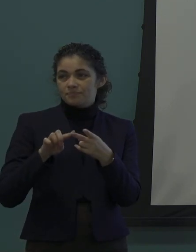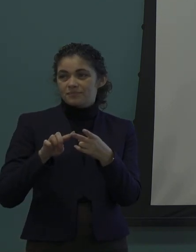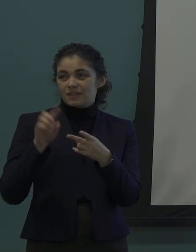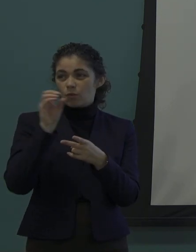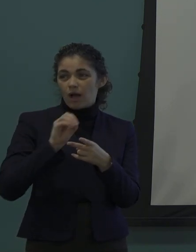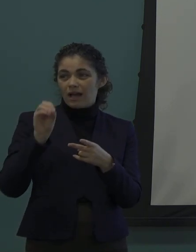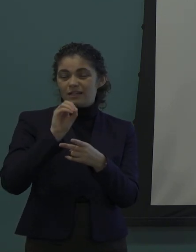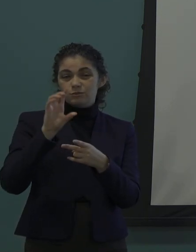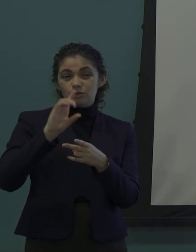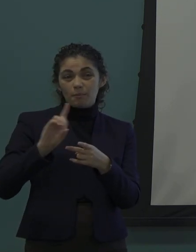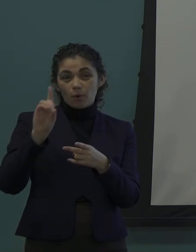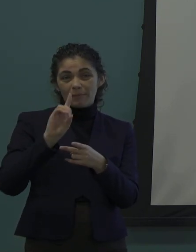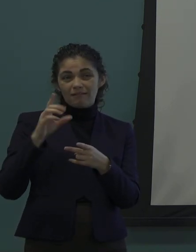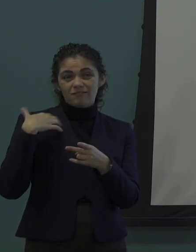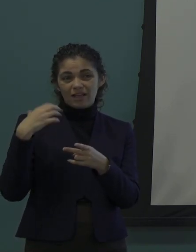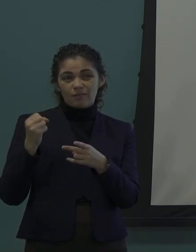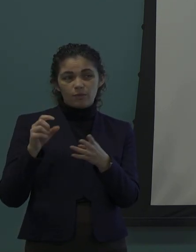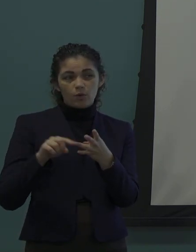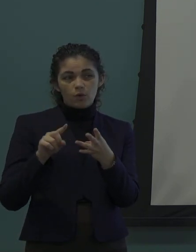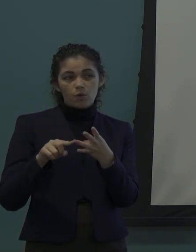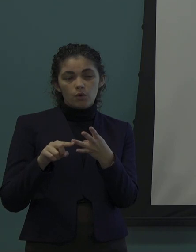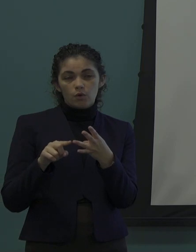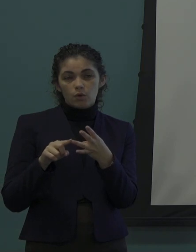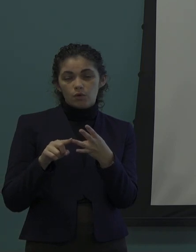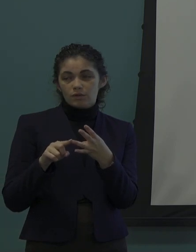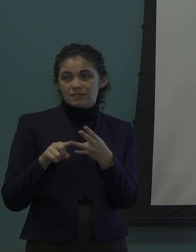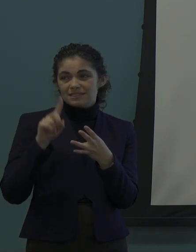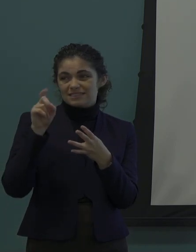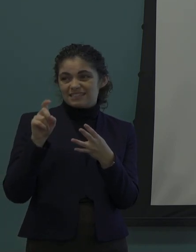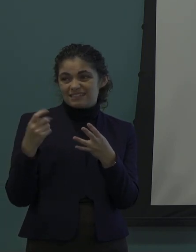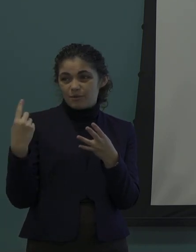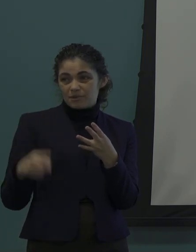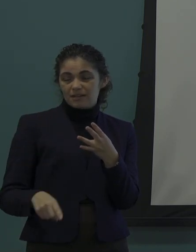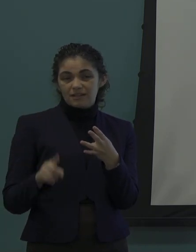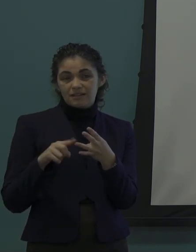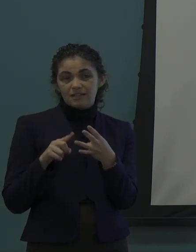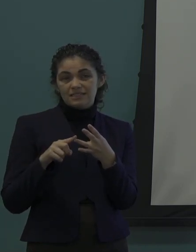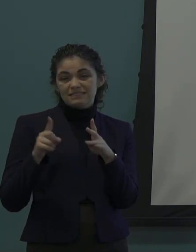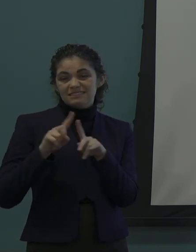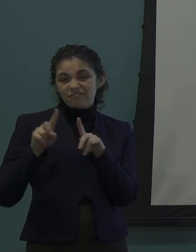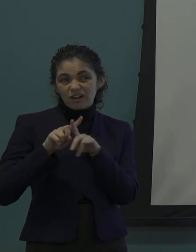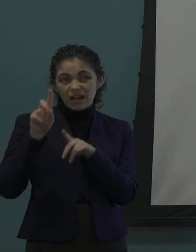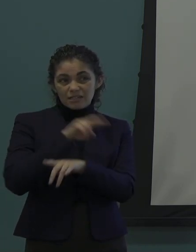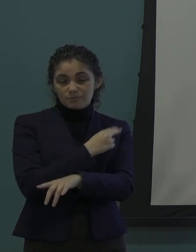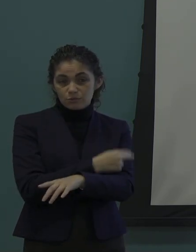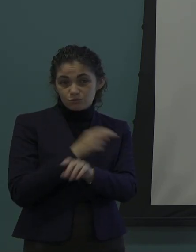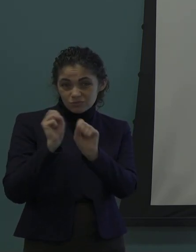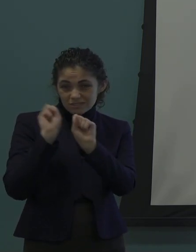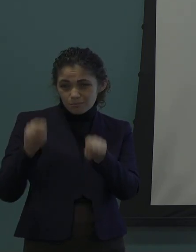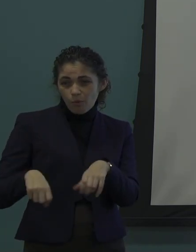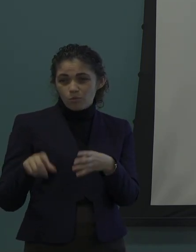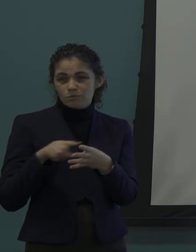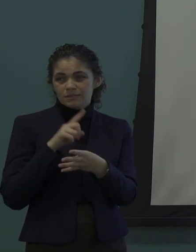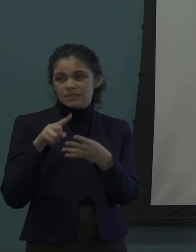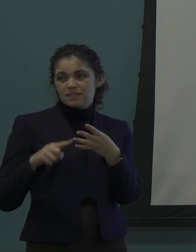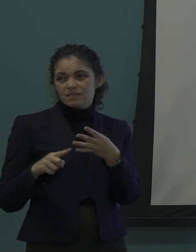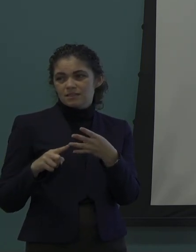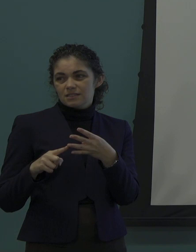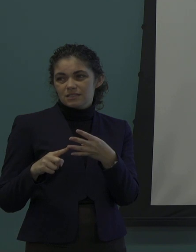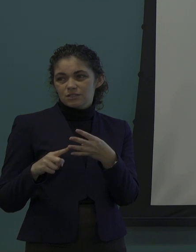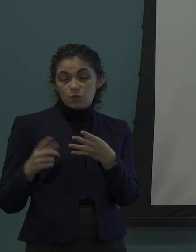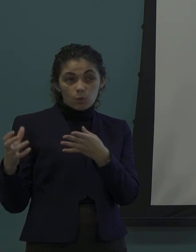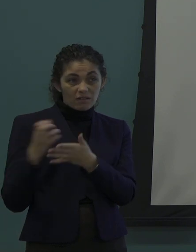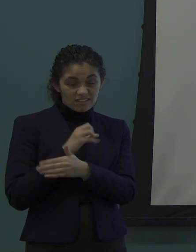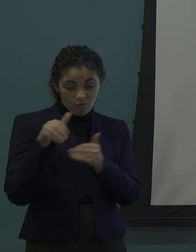Ohio Department of Health on a very limited basis, we have tests that are being run at different hospital systems. And so in order to give